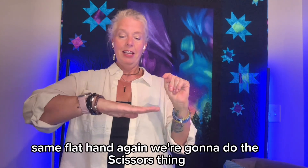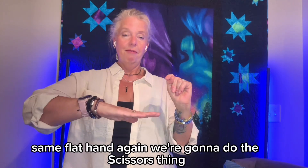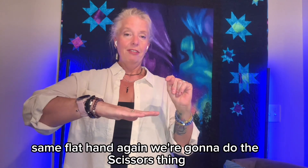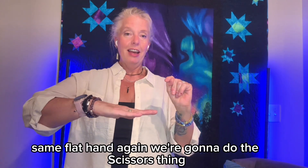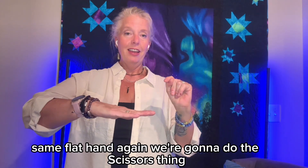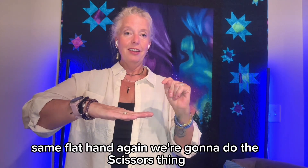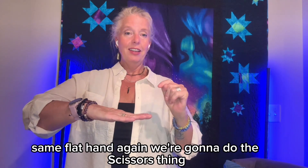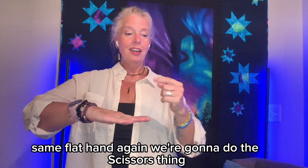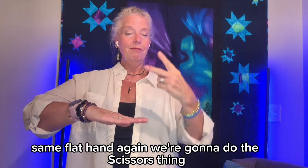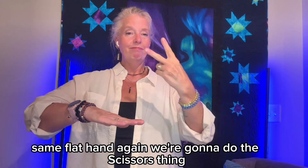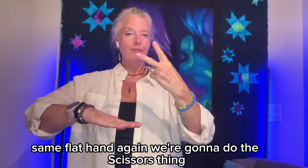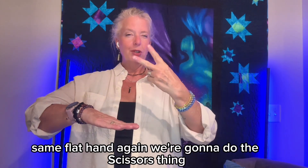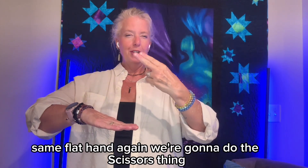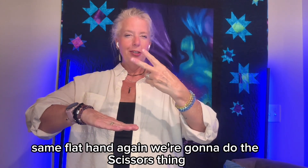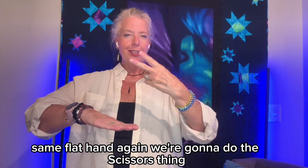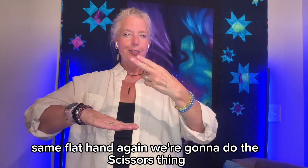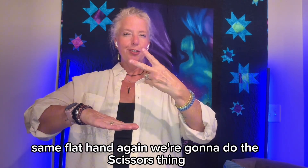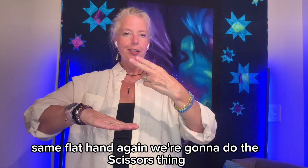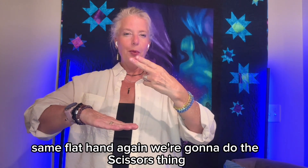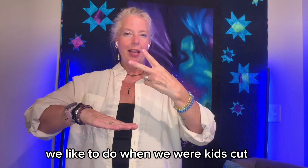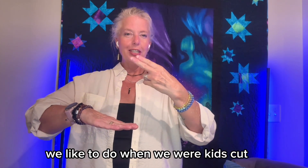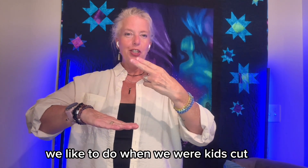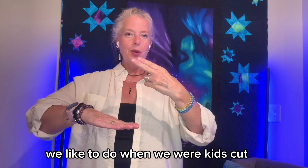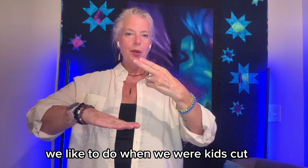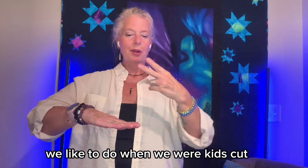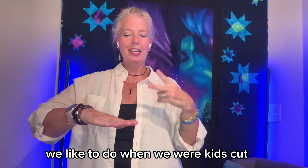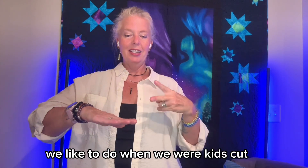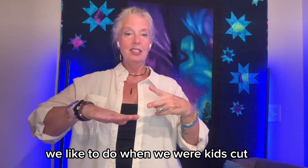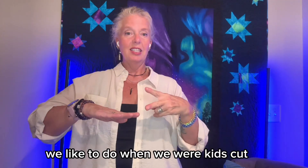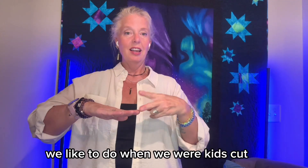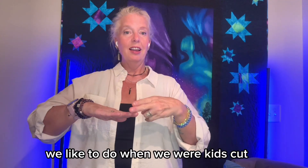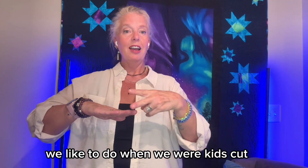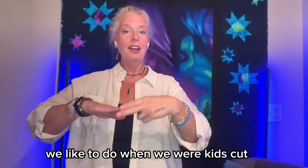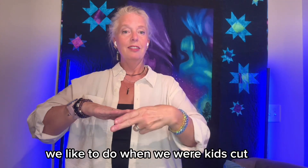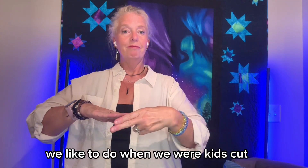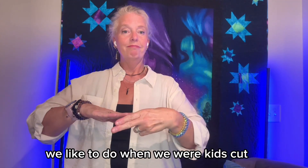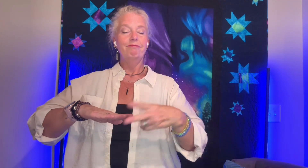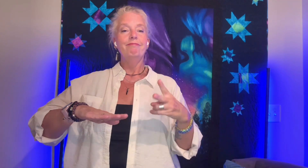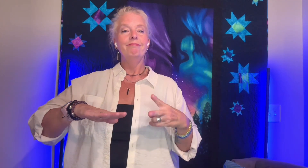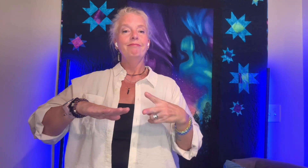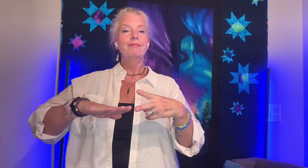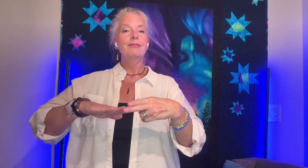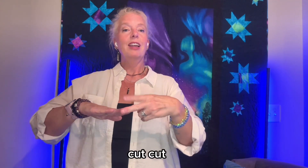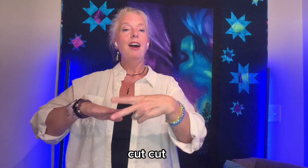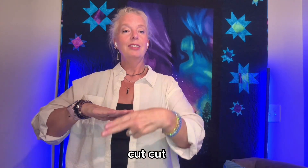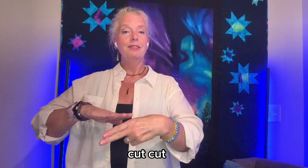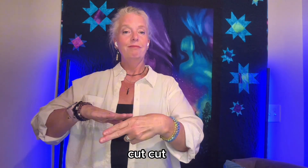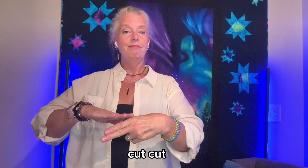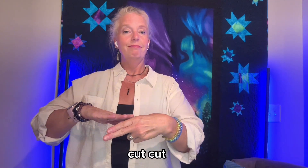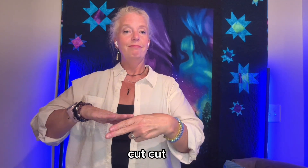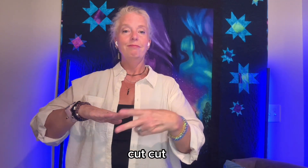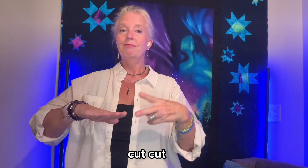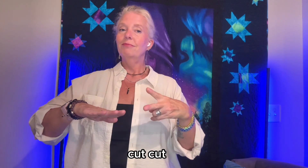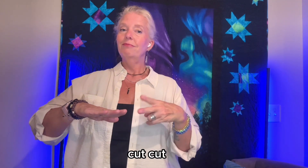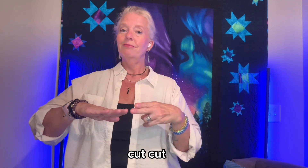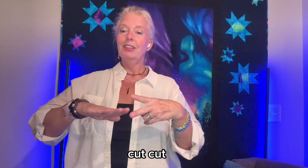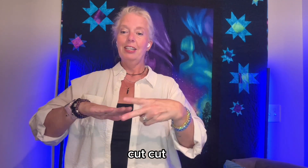Same flat hand again. We're gonna do the scissors thing we like to do when we were kids. Cut, cut,